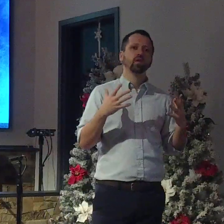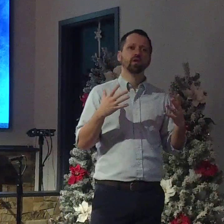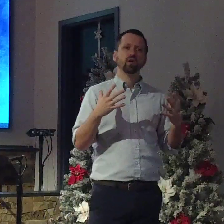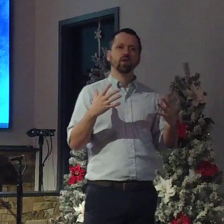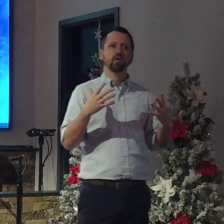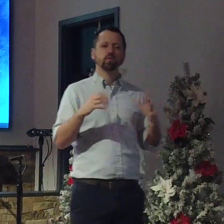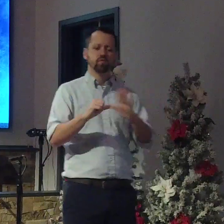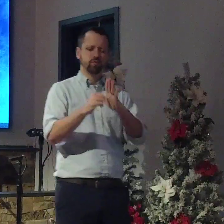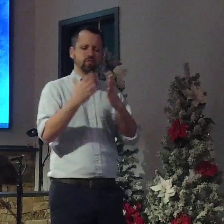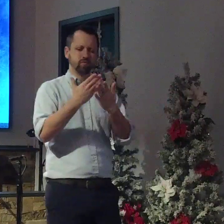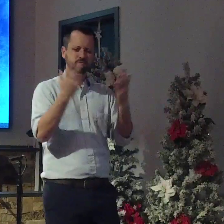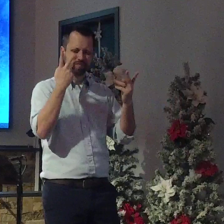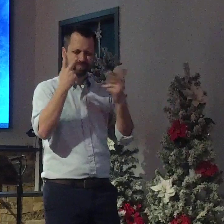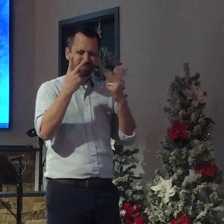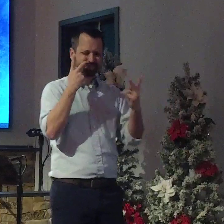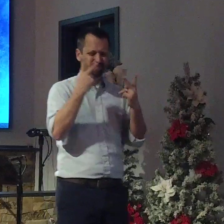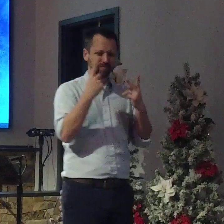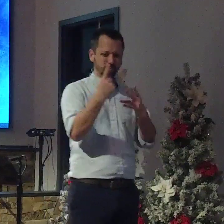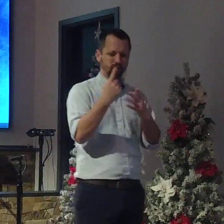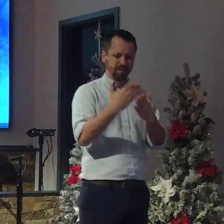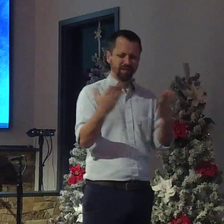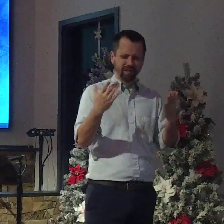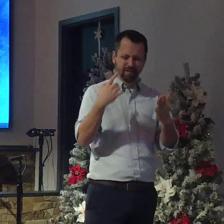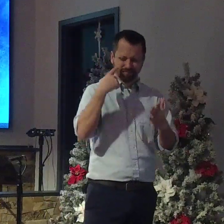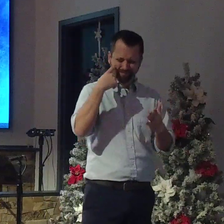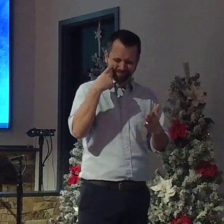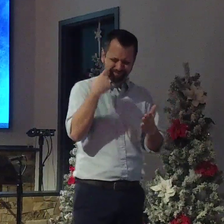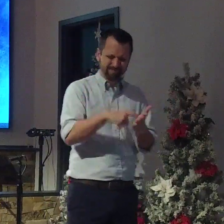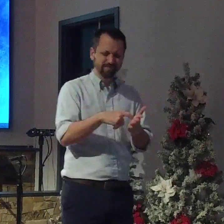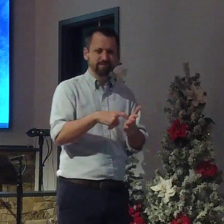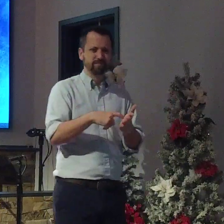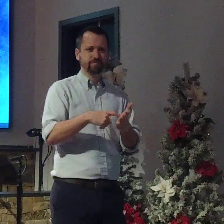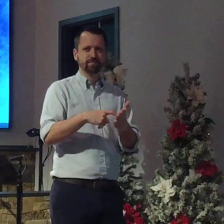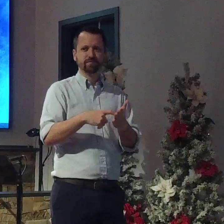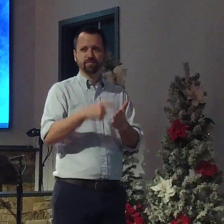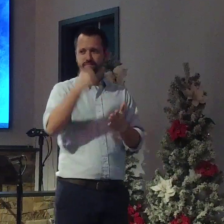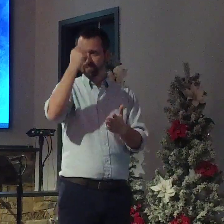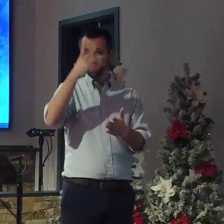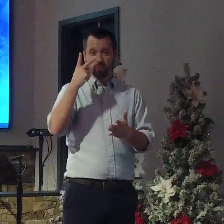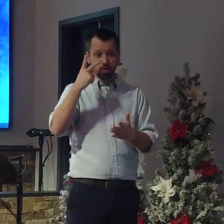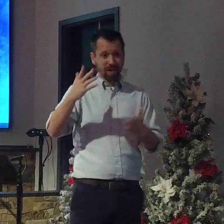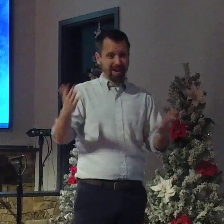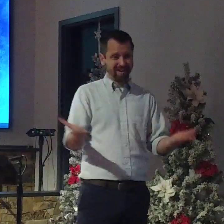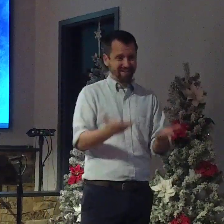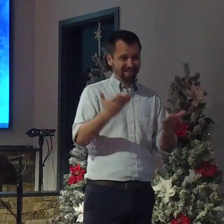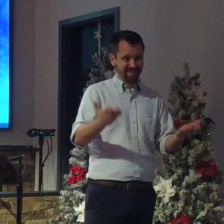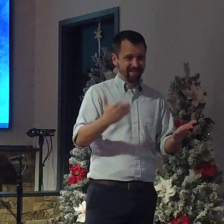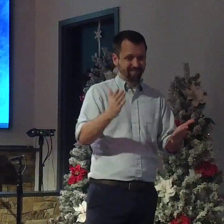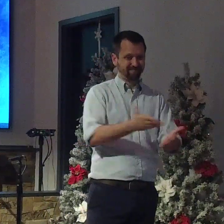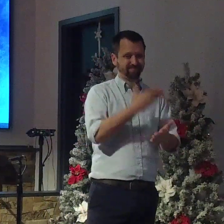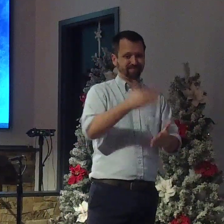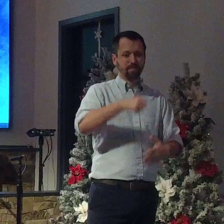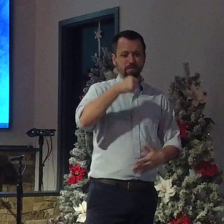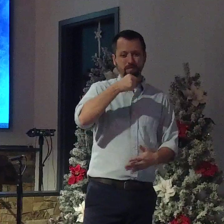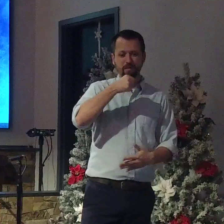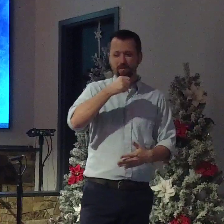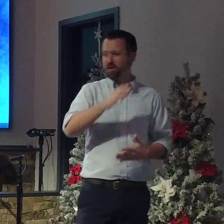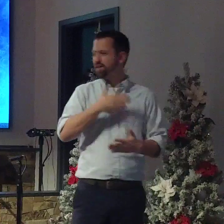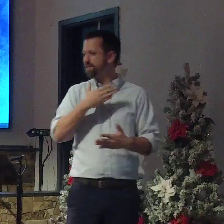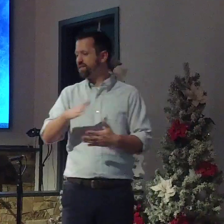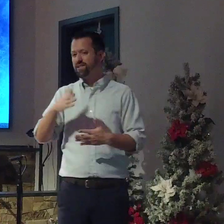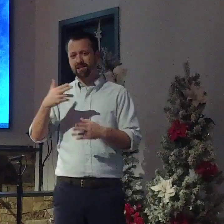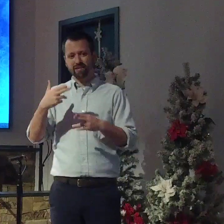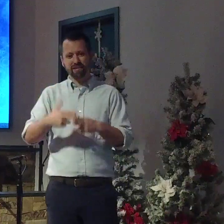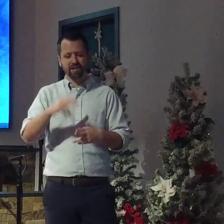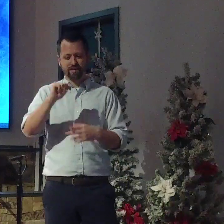and all areas. You look around on Sunday mornings and you see teenagers serving in our kids' ministry, in our nursery. You see